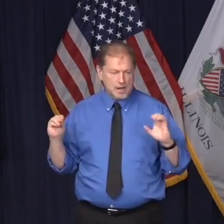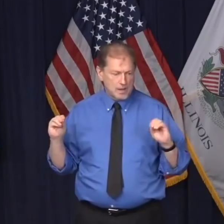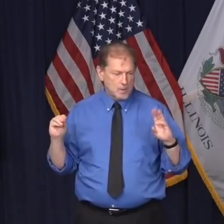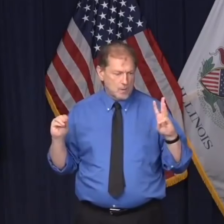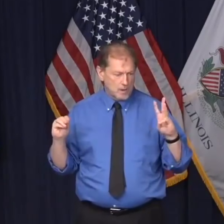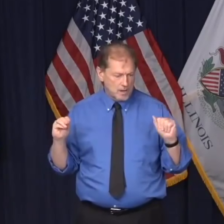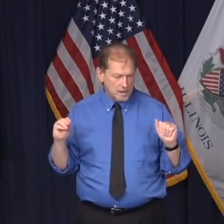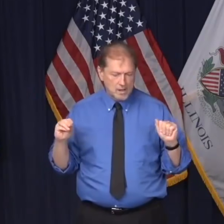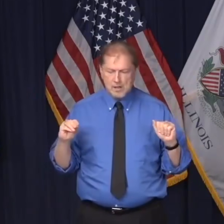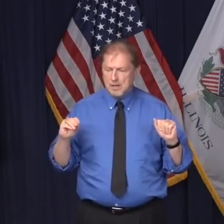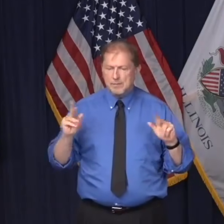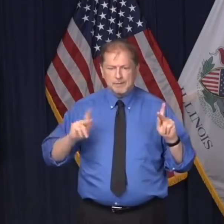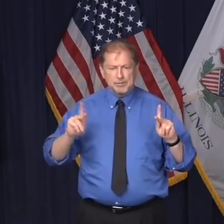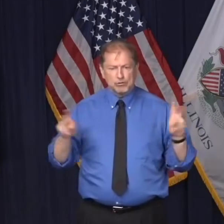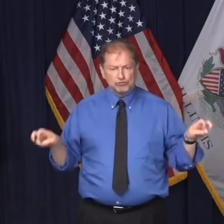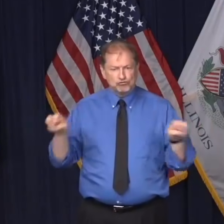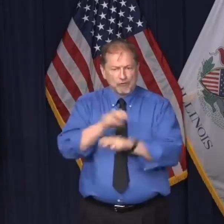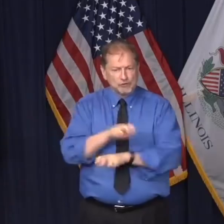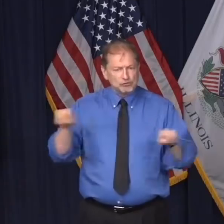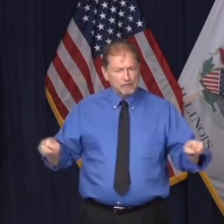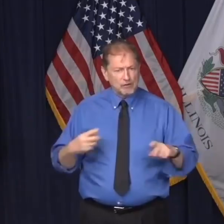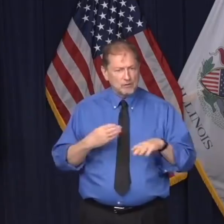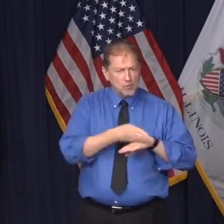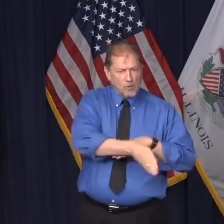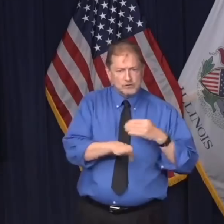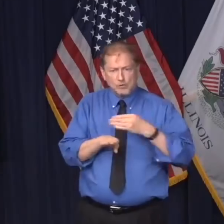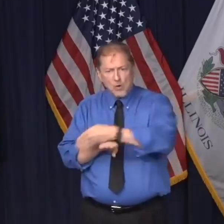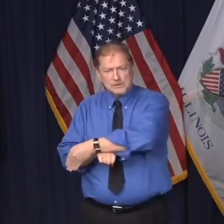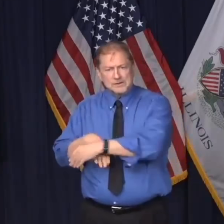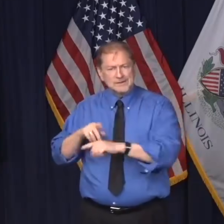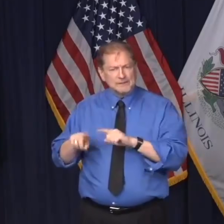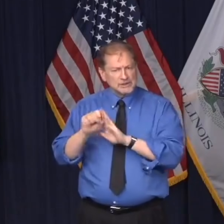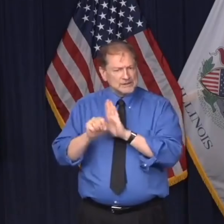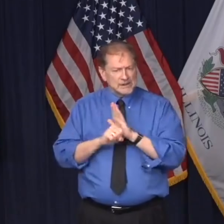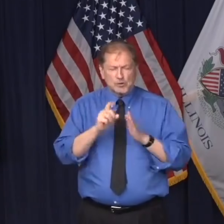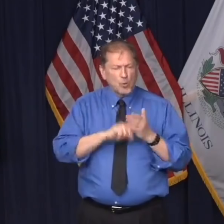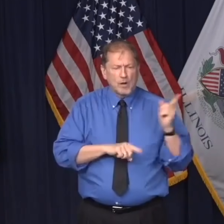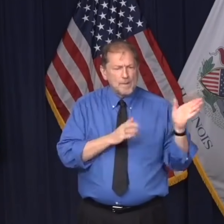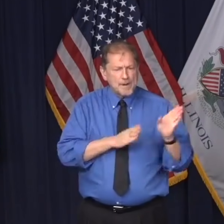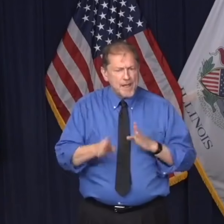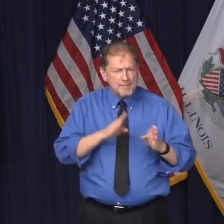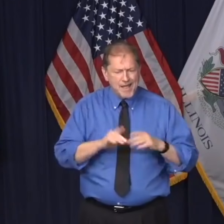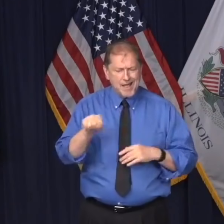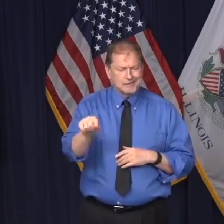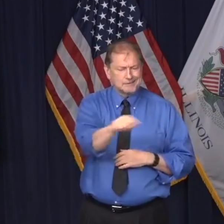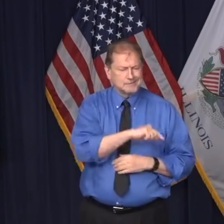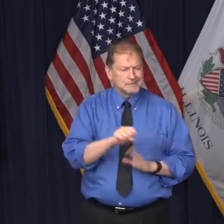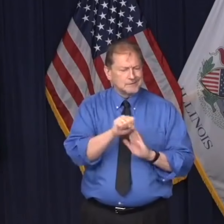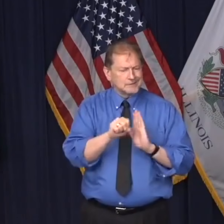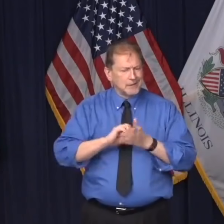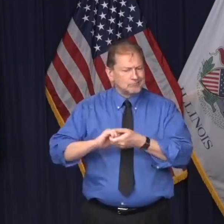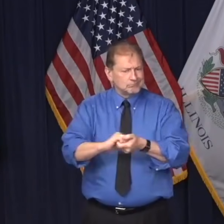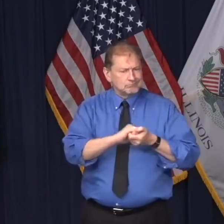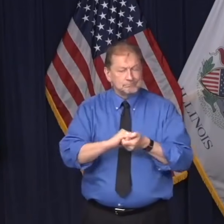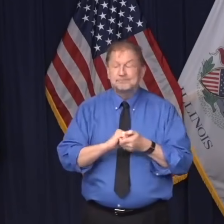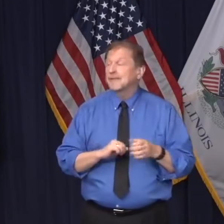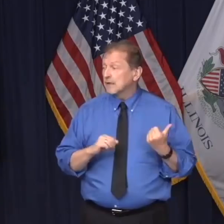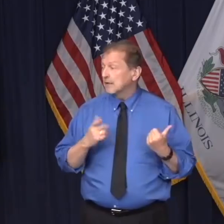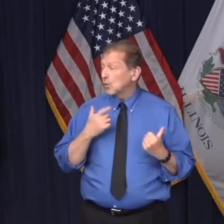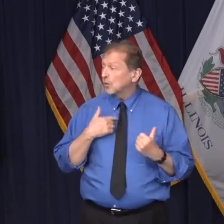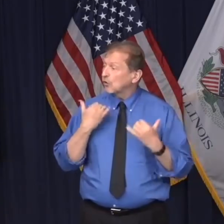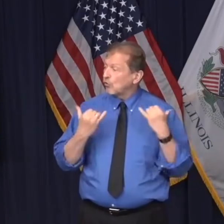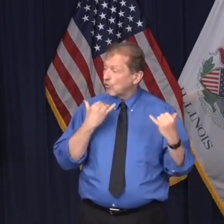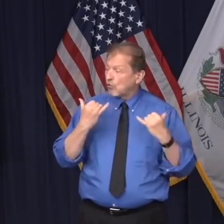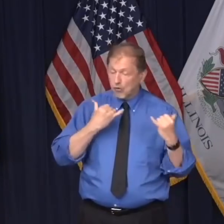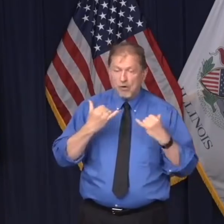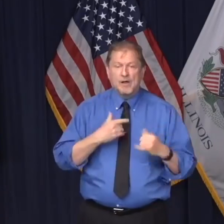cross-border travel? We are in consistent communication. I, in fact, was in contact with 3 other